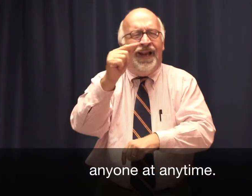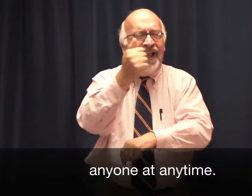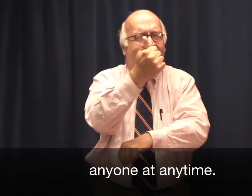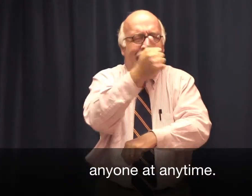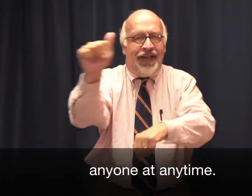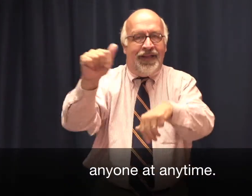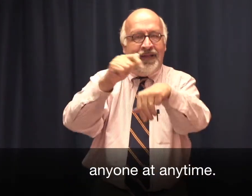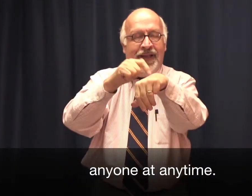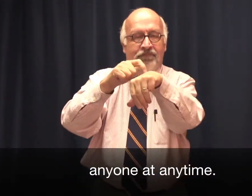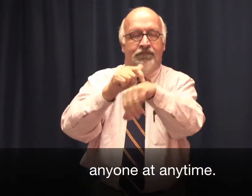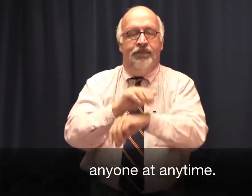at any time.